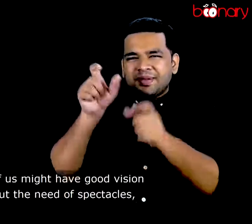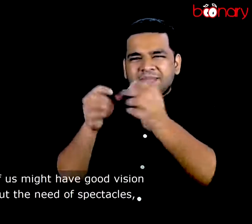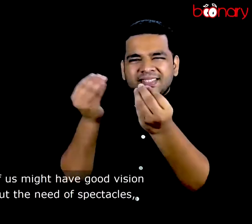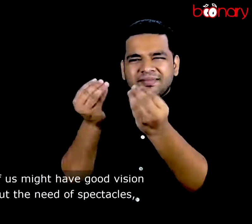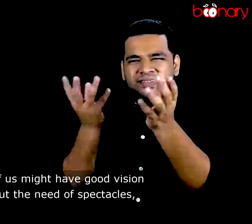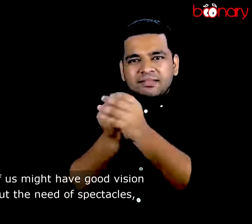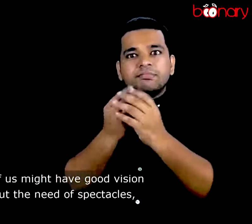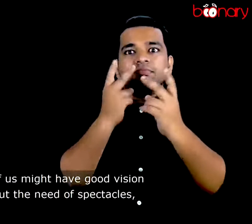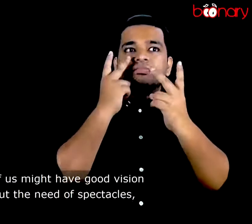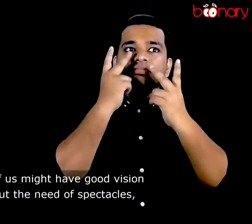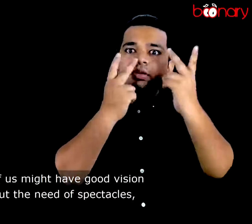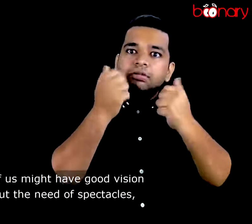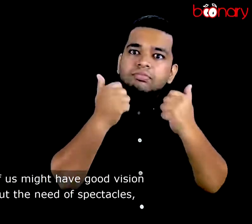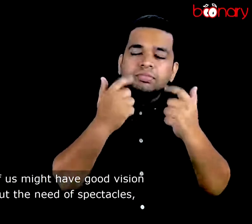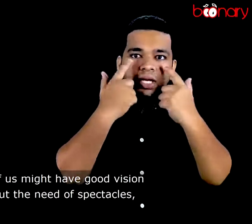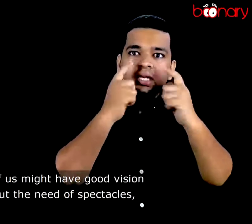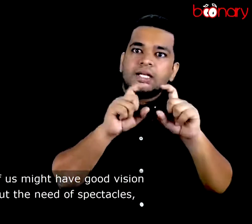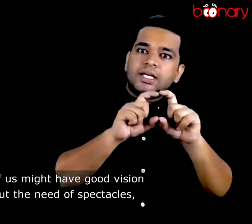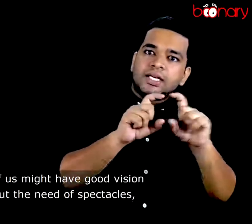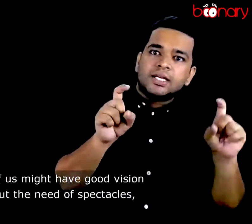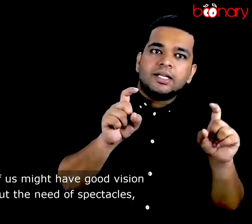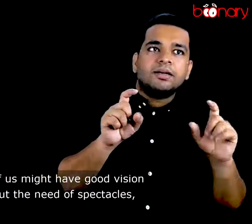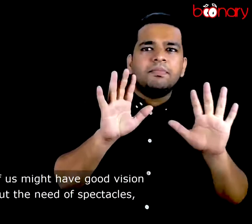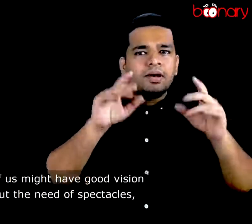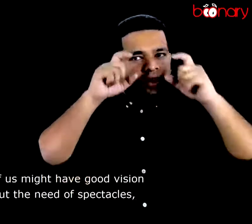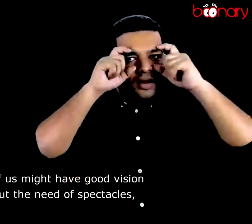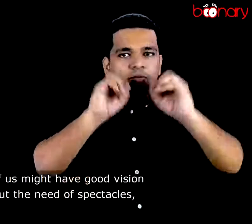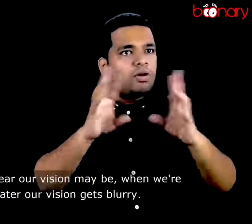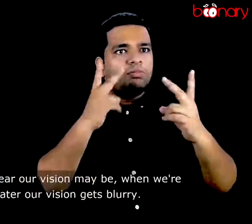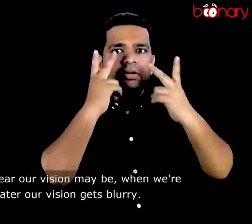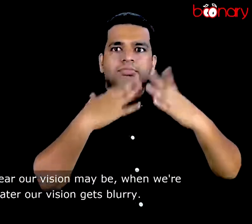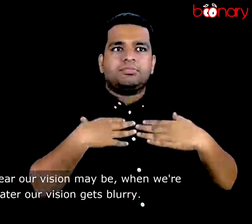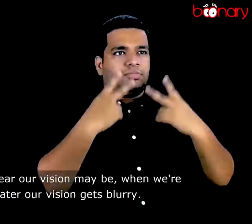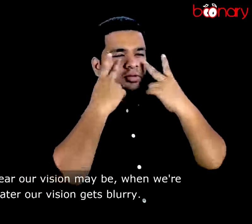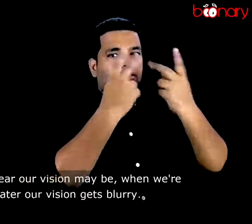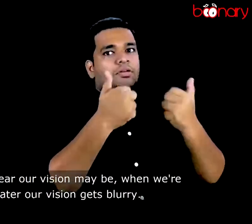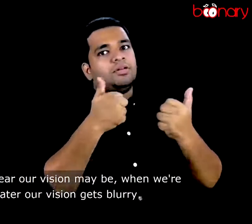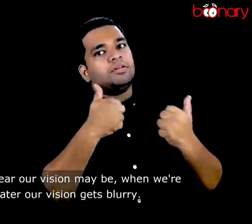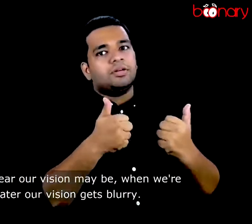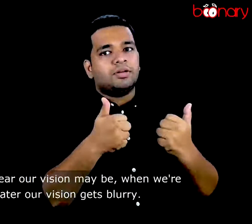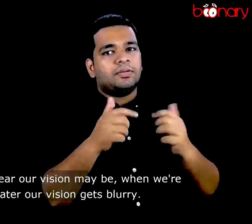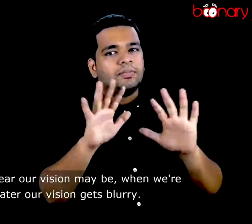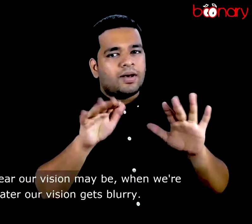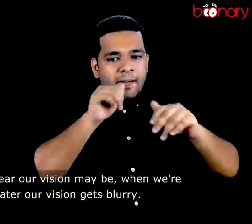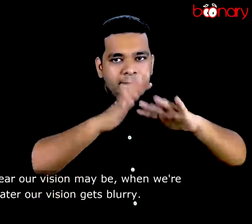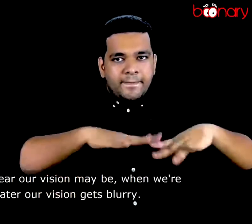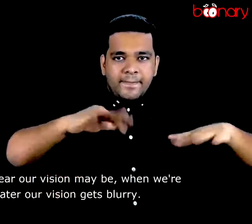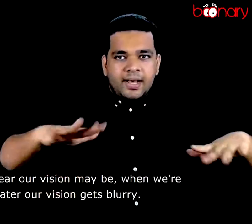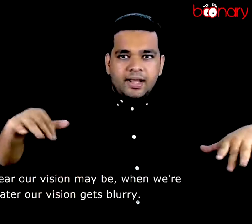Some of us might have good vision without the need of spectacles, but however clear our vision may be,